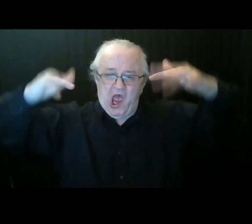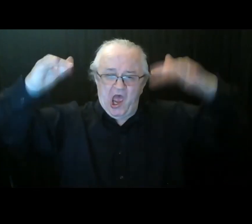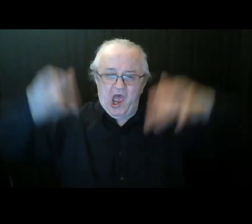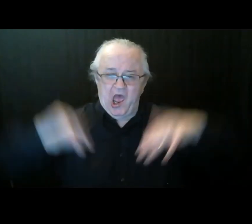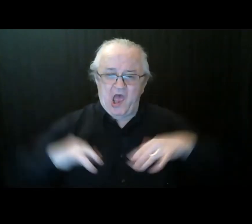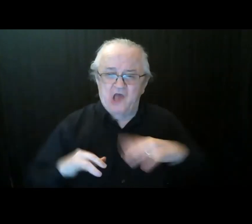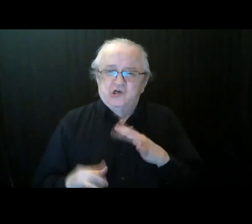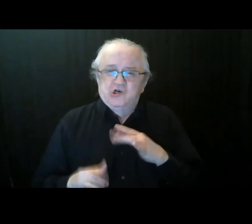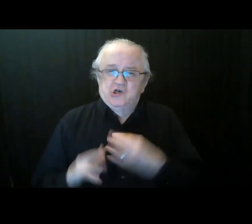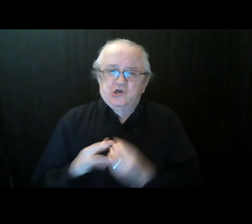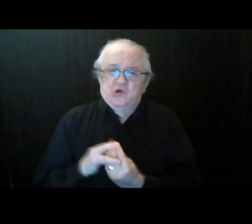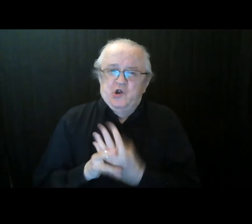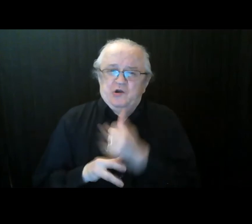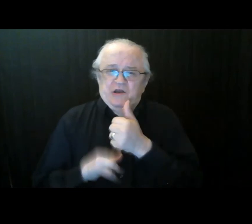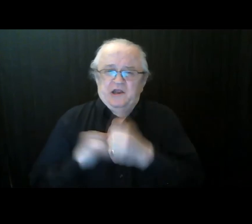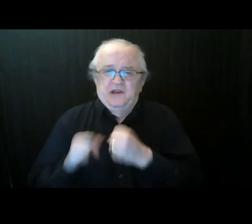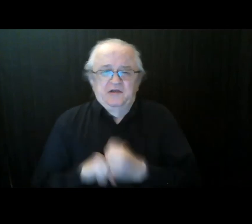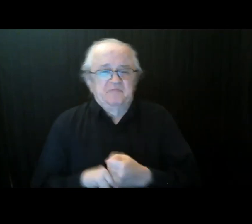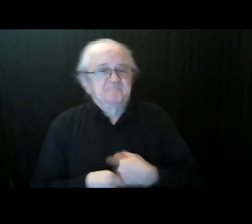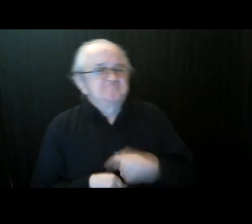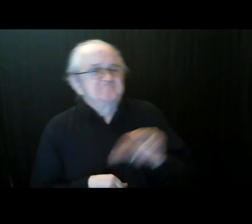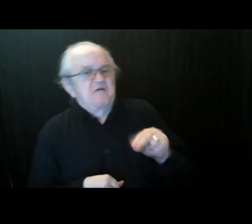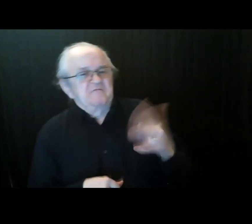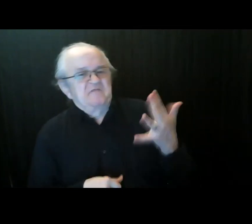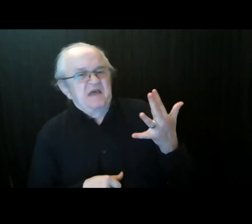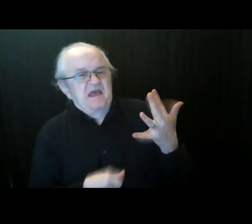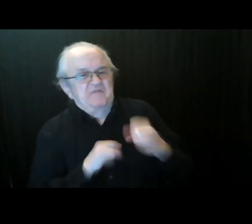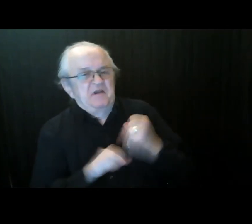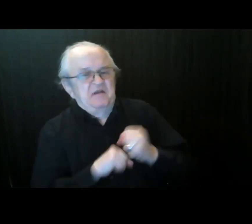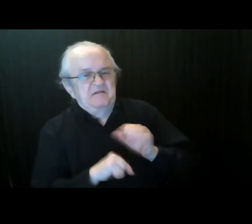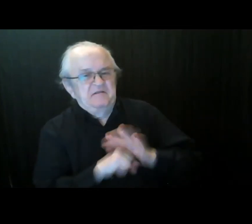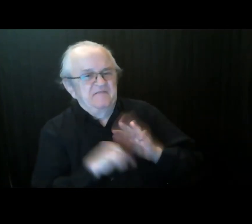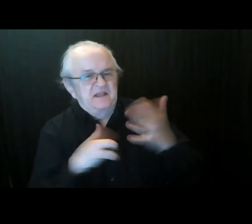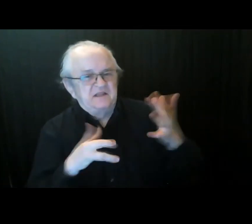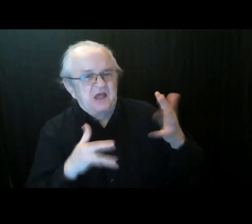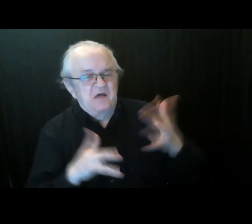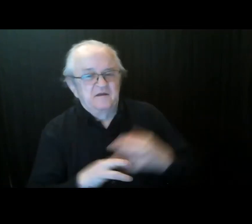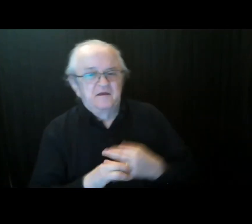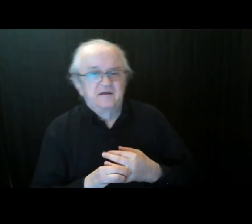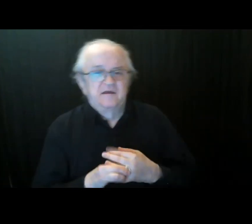I said, 5 at the most. But I pressed on. I said, look,